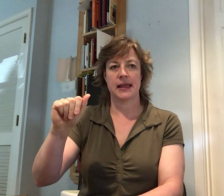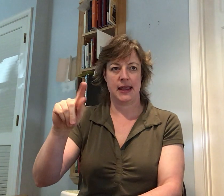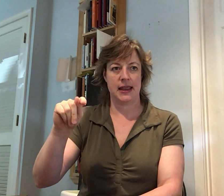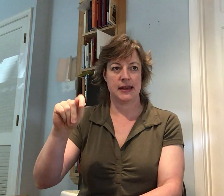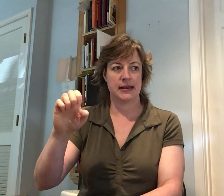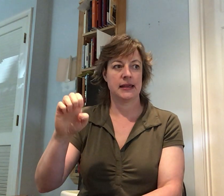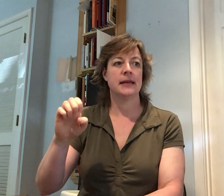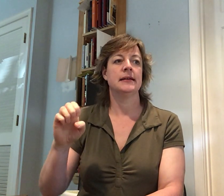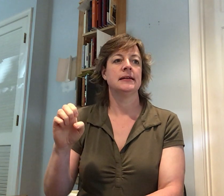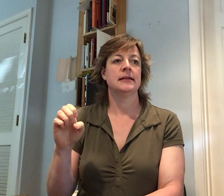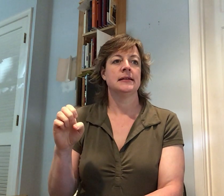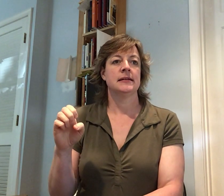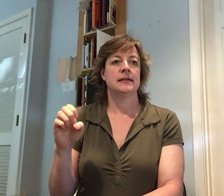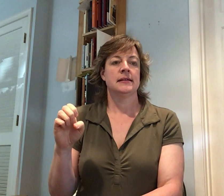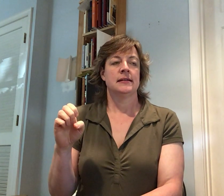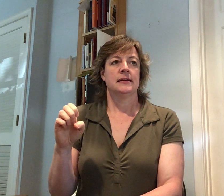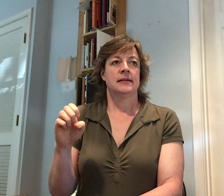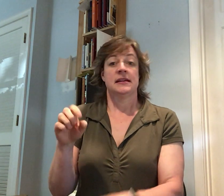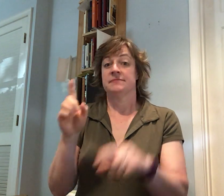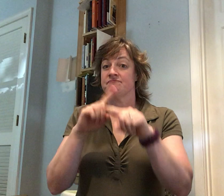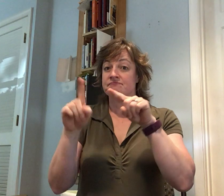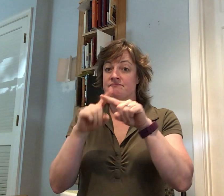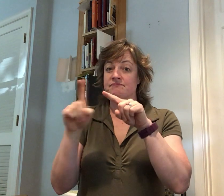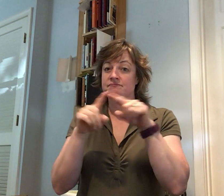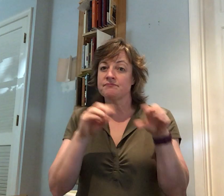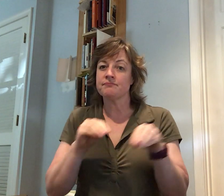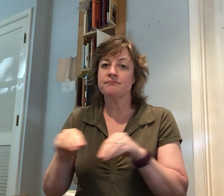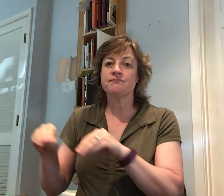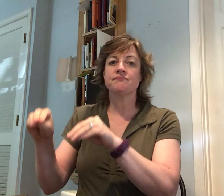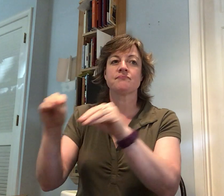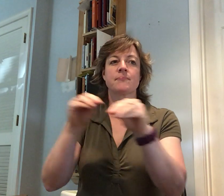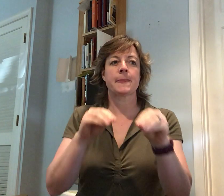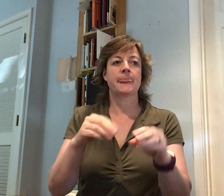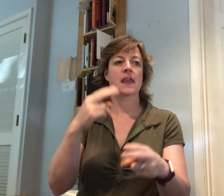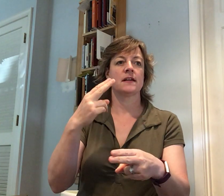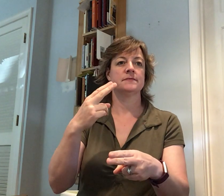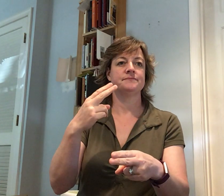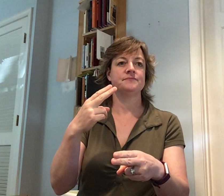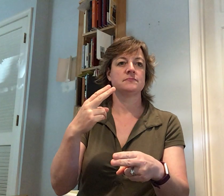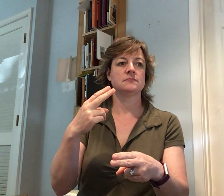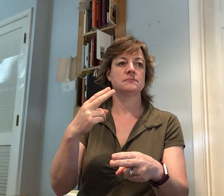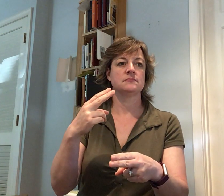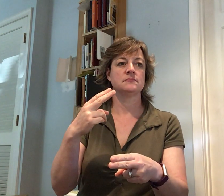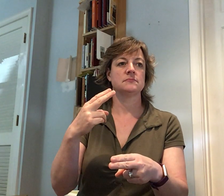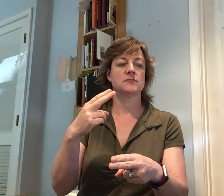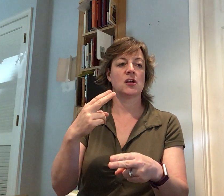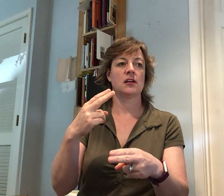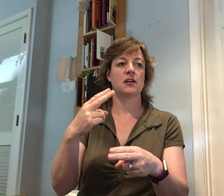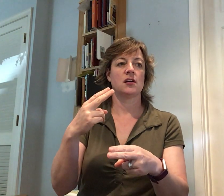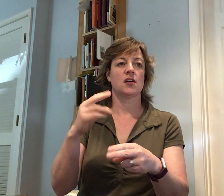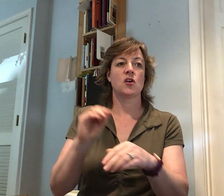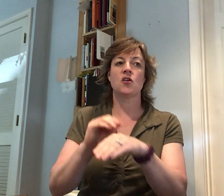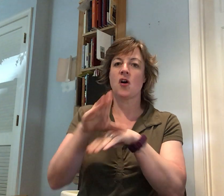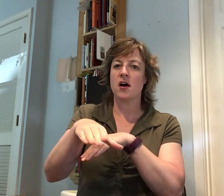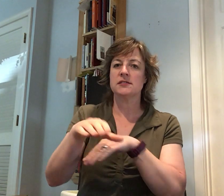relative motion of these plates causes crustal movements, such as earthquakes and volcanic eruptions, at